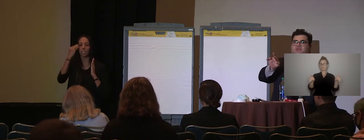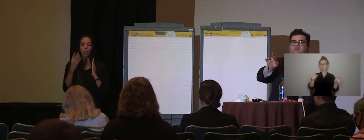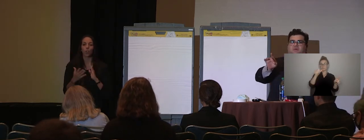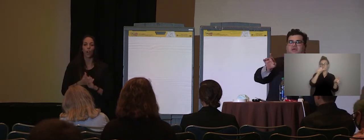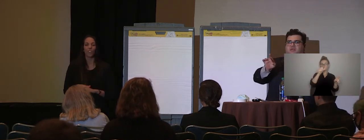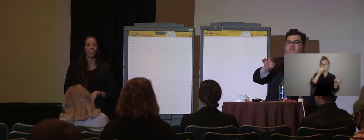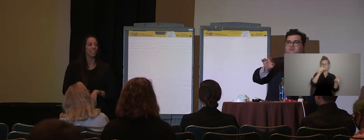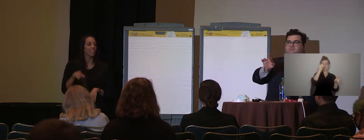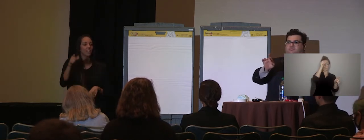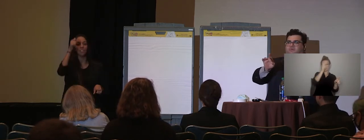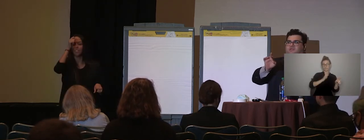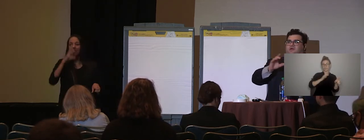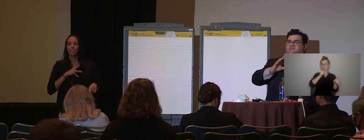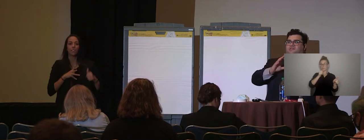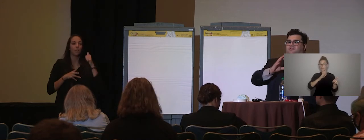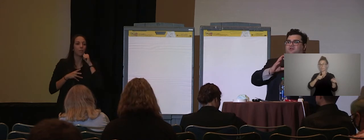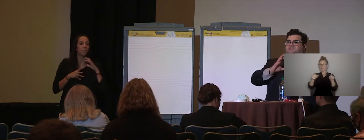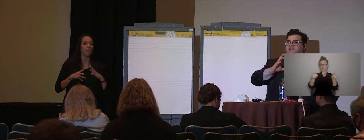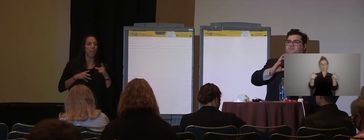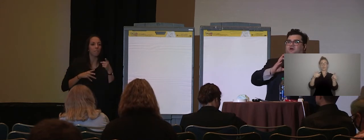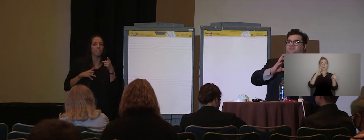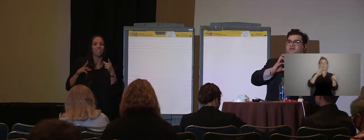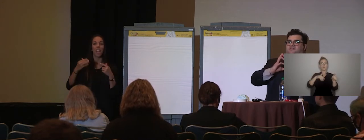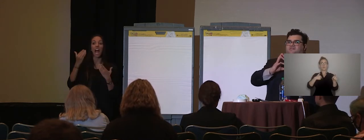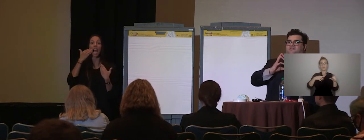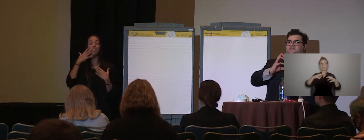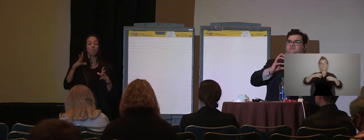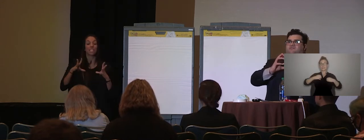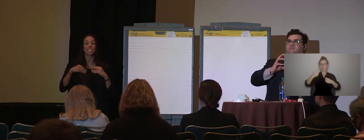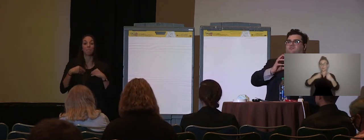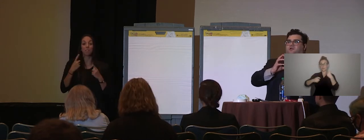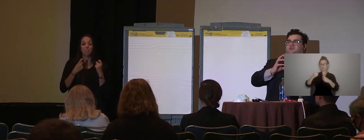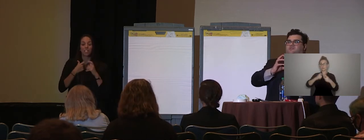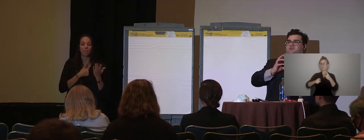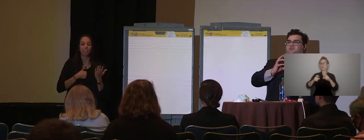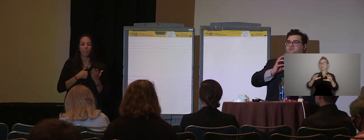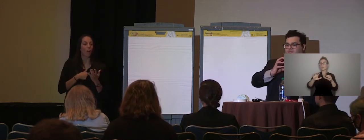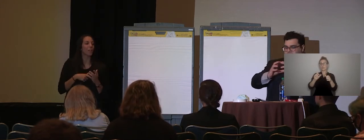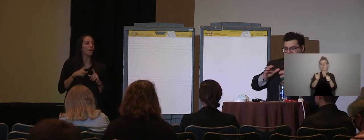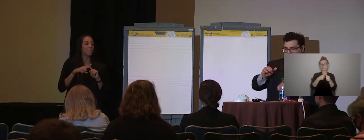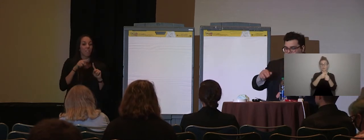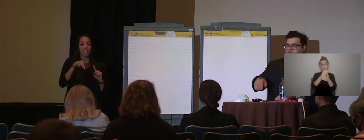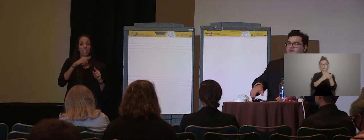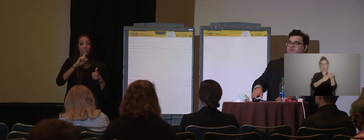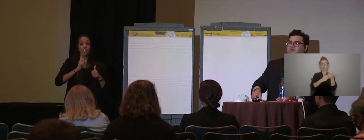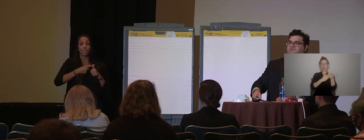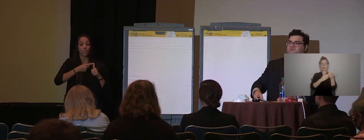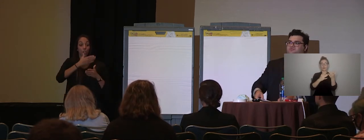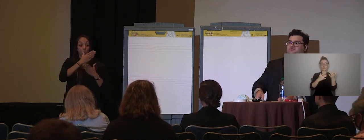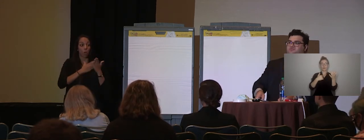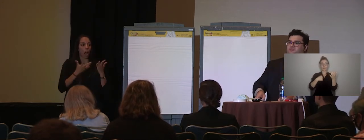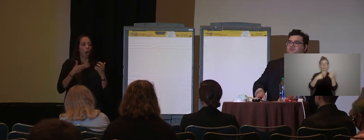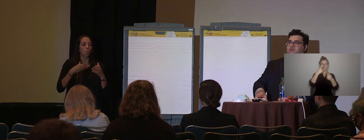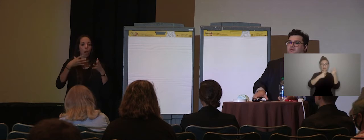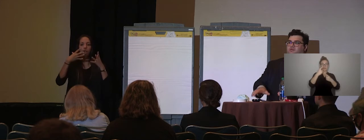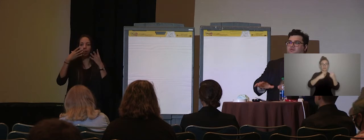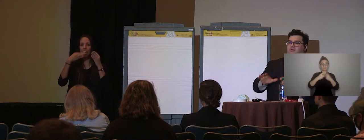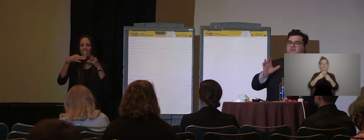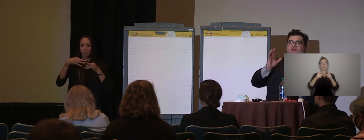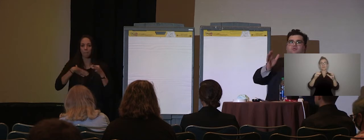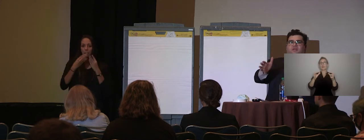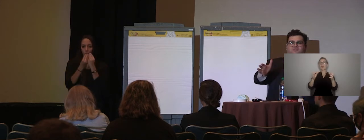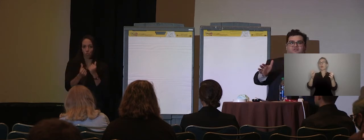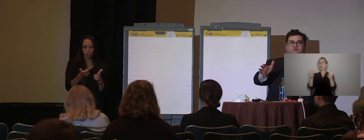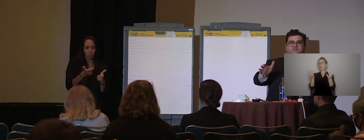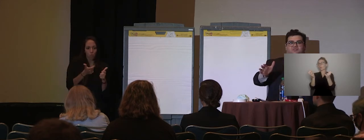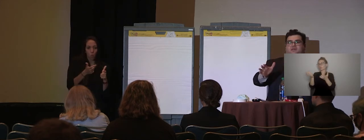Sir and ma'am, I know I was taking questions. I apologize. This first part took, let me just get through my solutions really quick, and